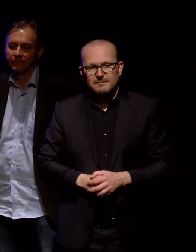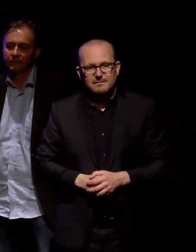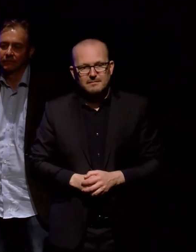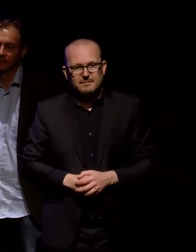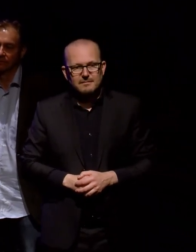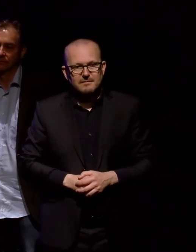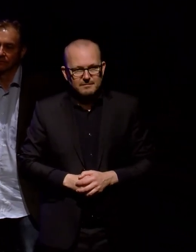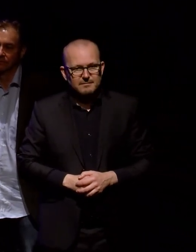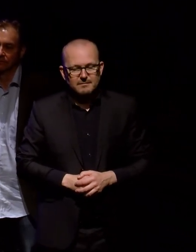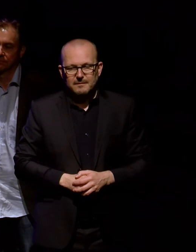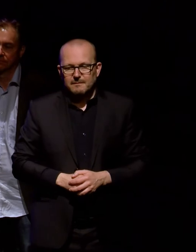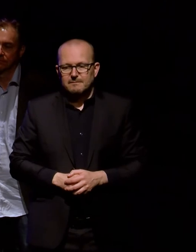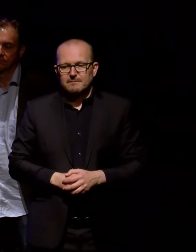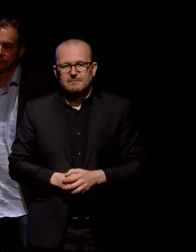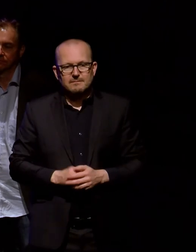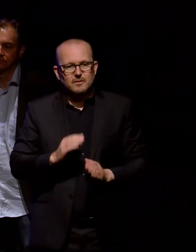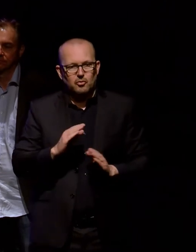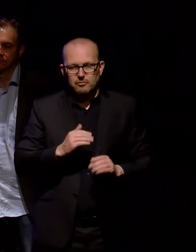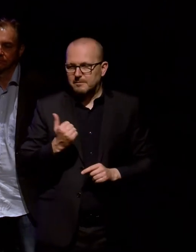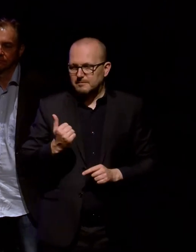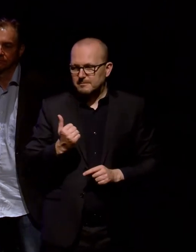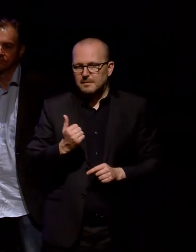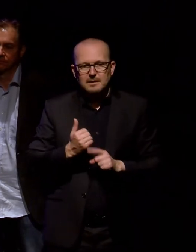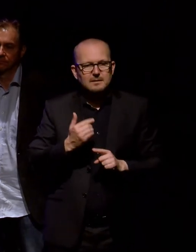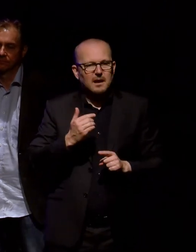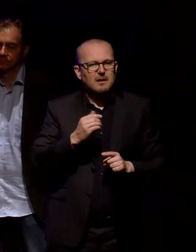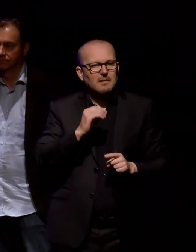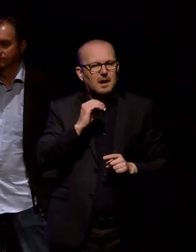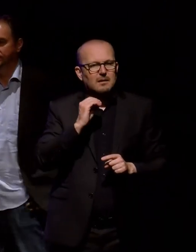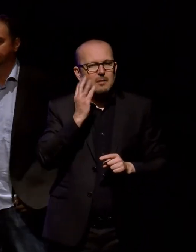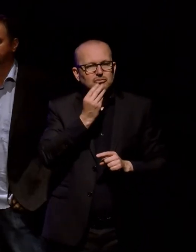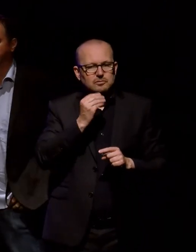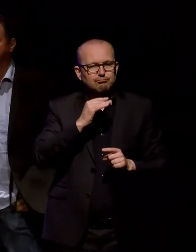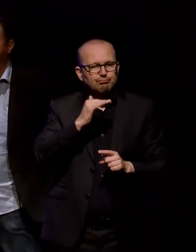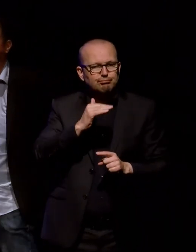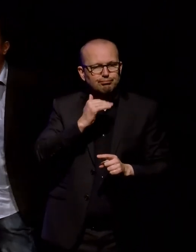Yiridumarang Ninduga, Jaz Yuanadi, Radri Yina Baladu,